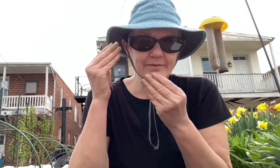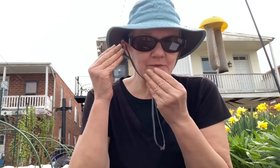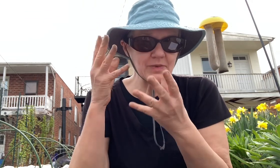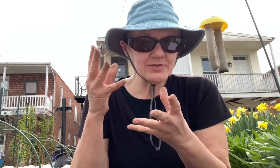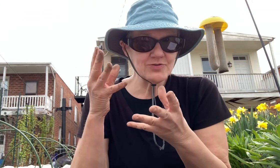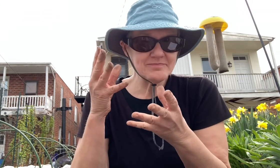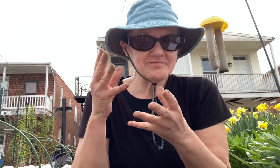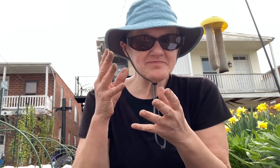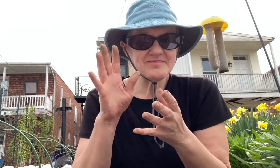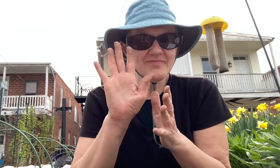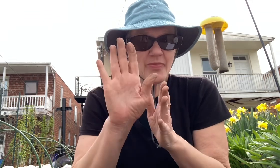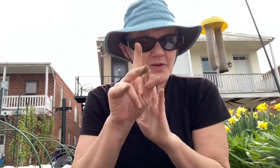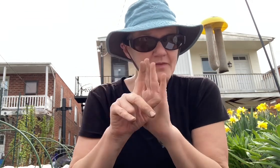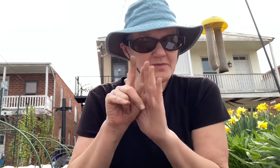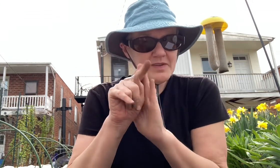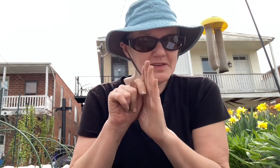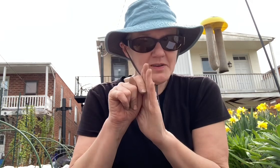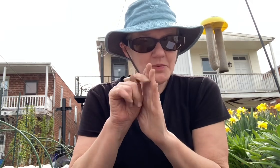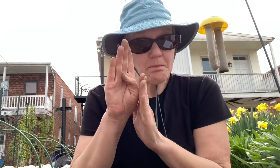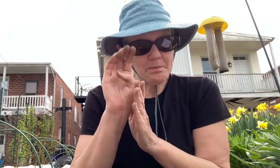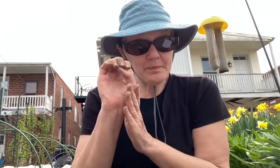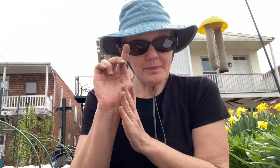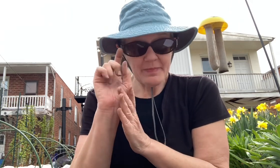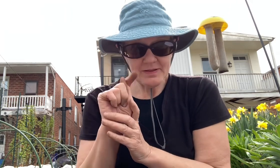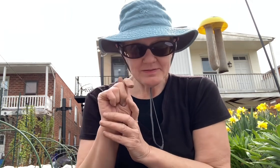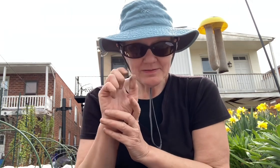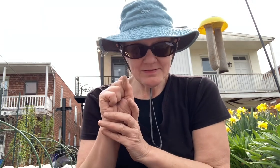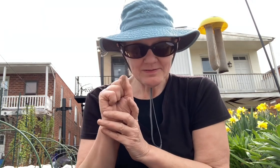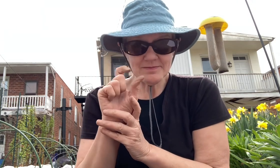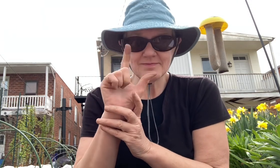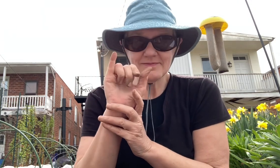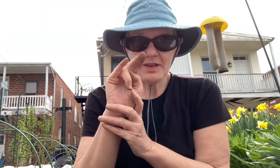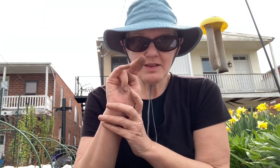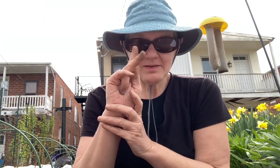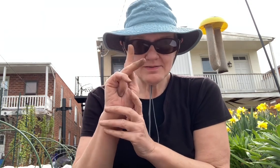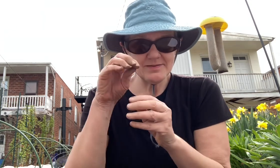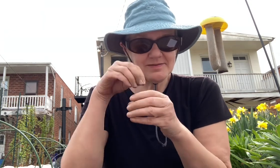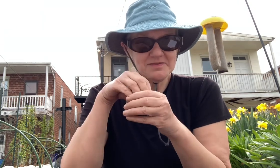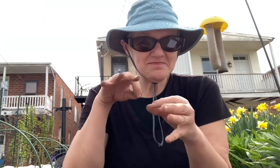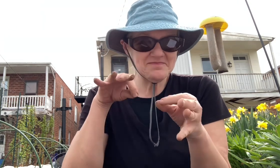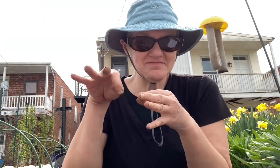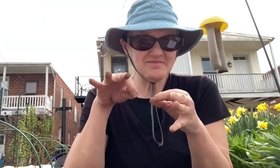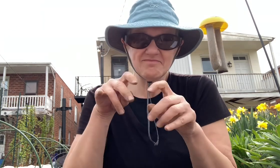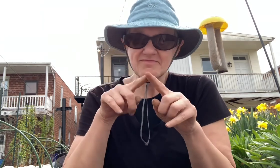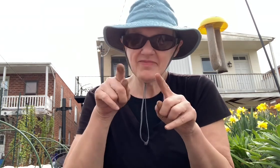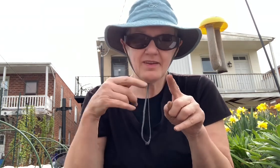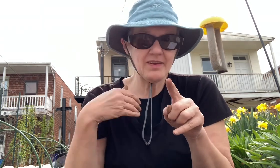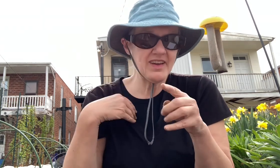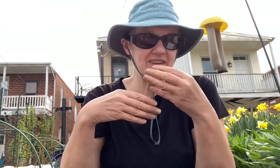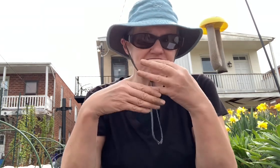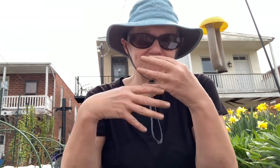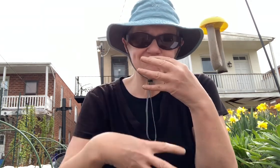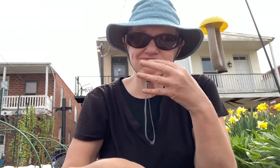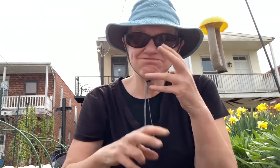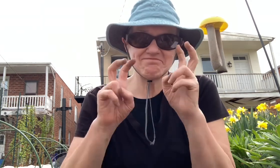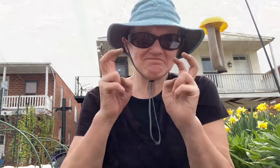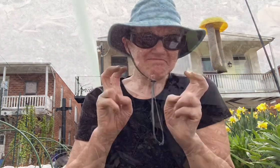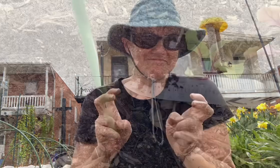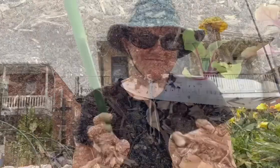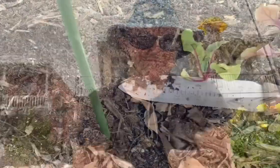a rich source of information. I'm going to link their beets video in the description, but they have great